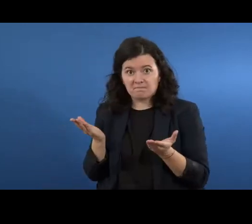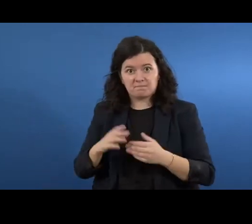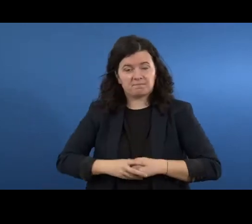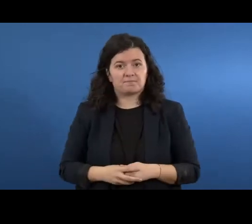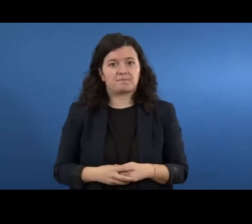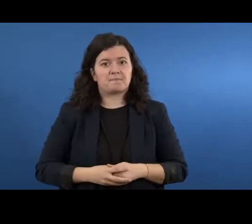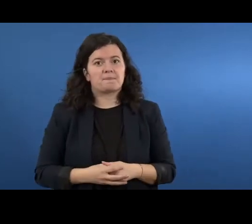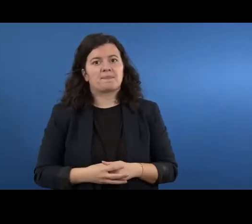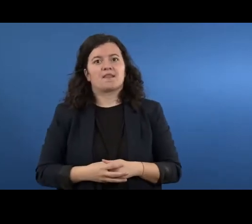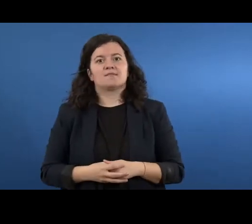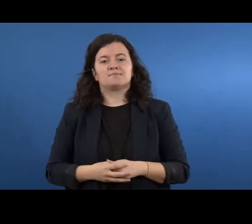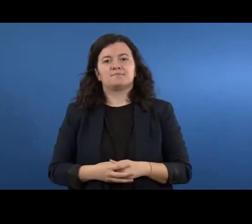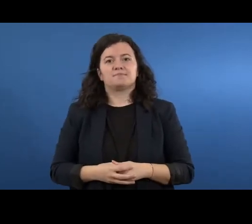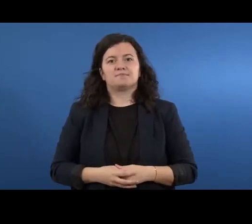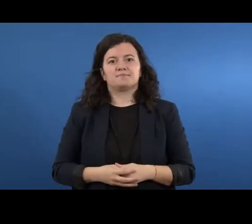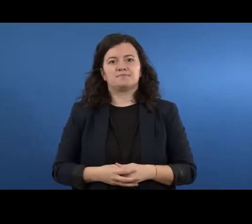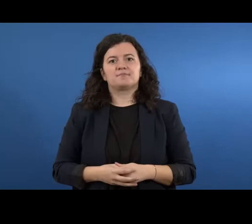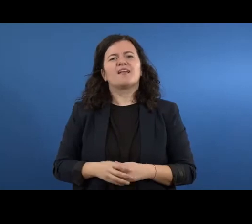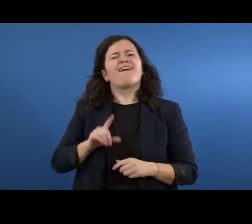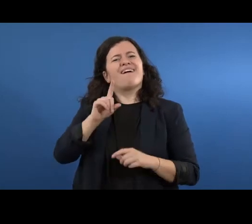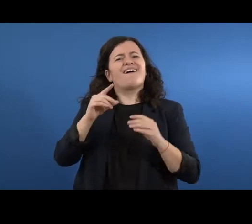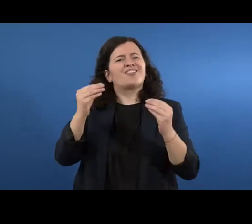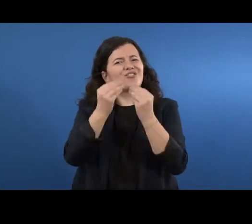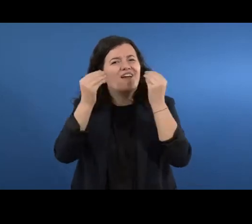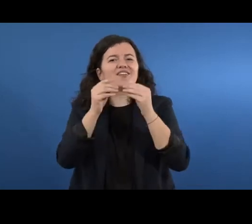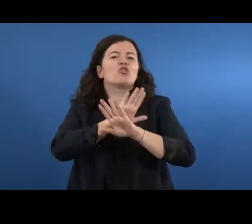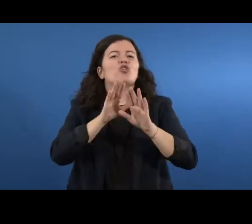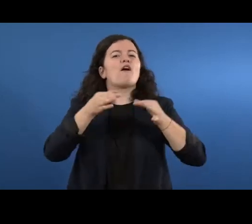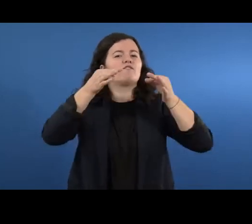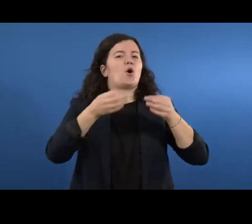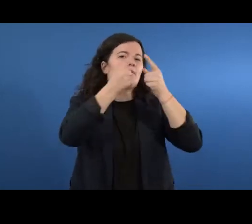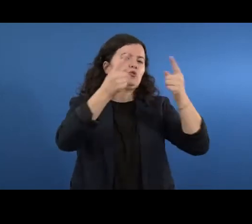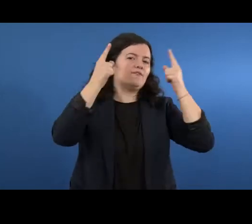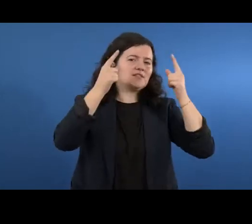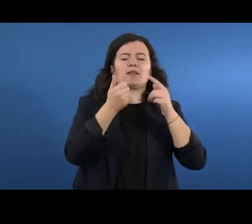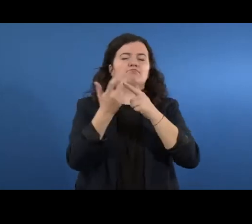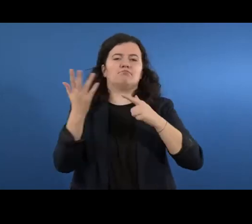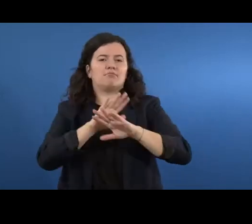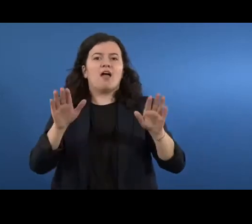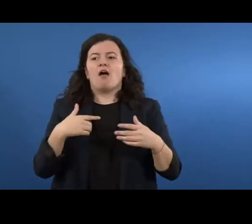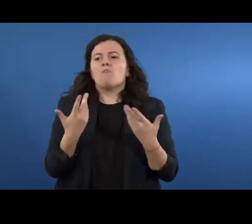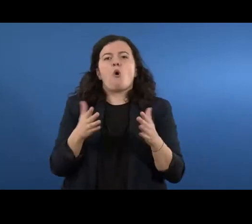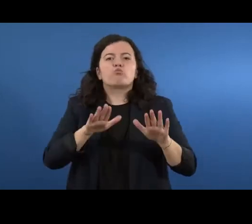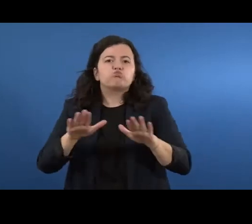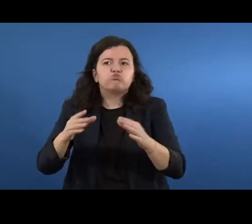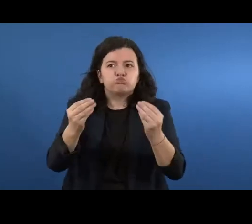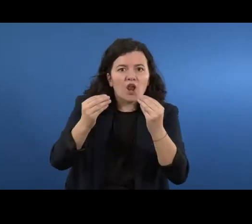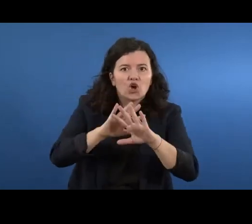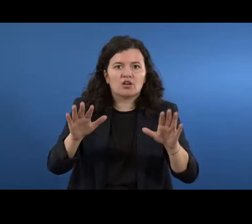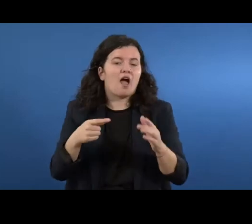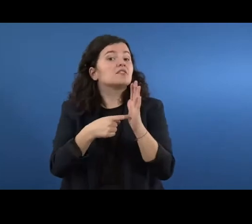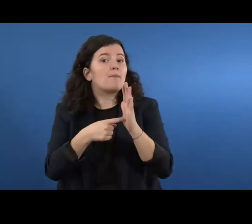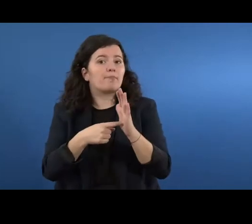training opportunities. We can mention screen readers, magnification